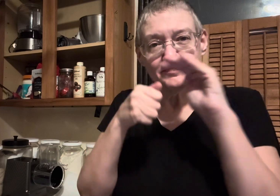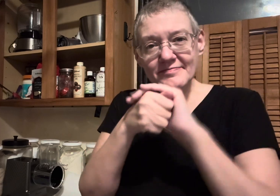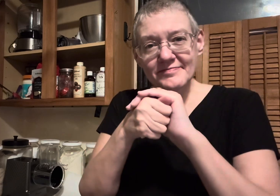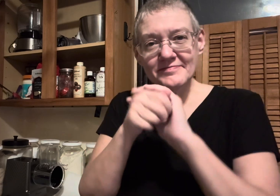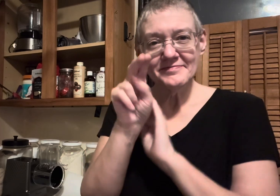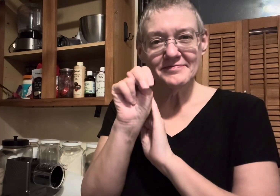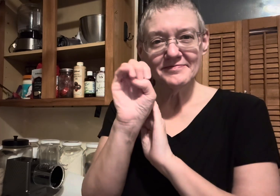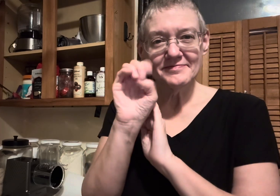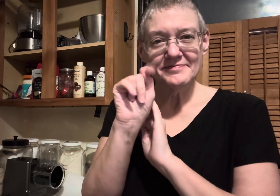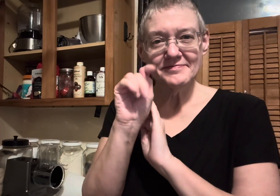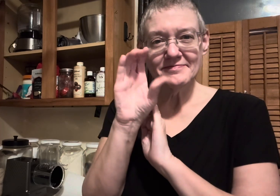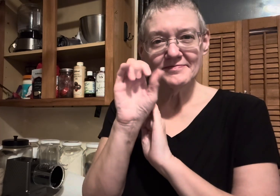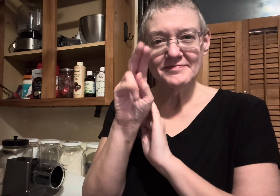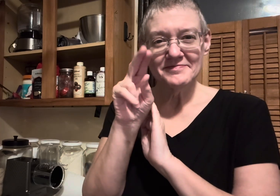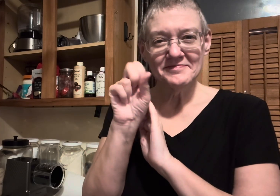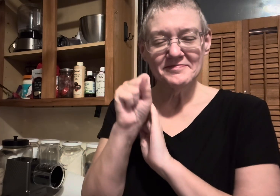hidden carbs.